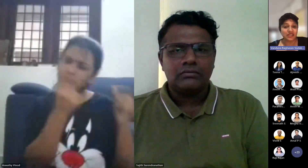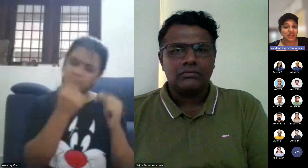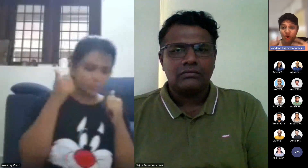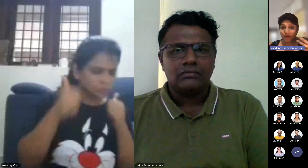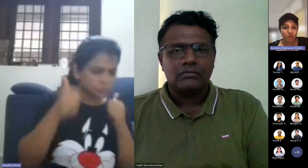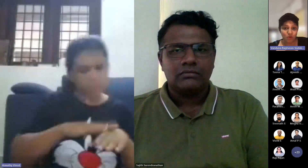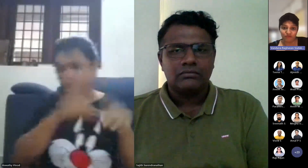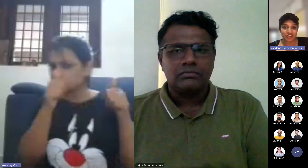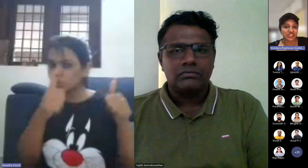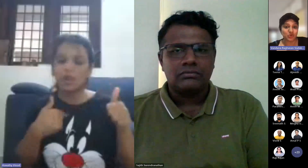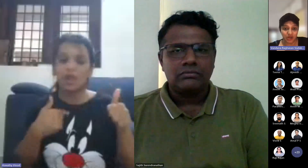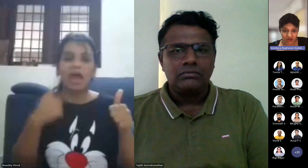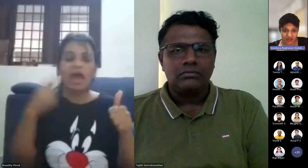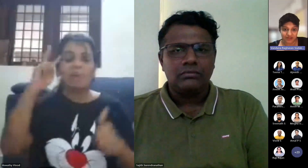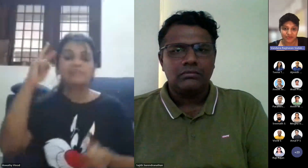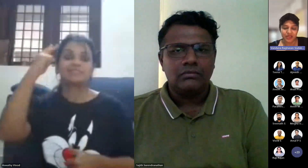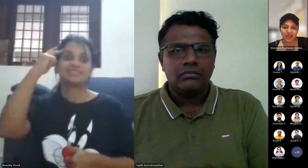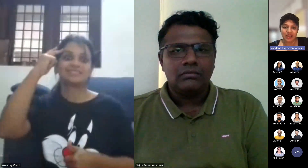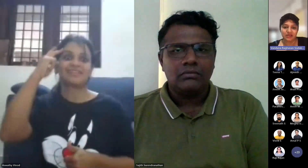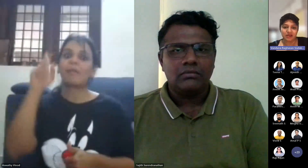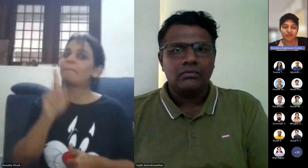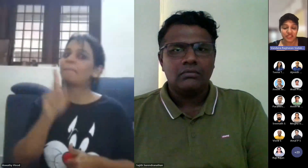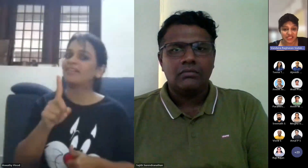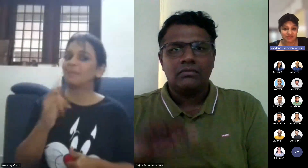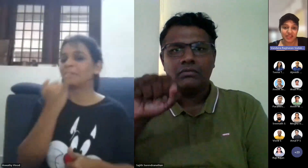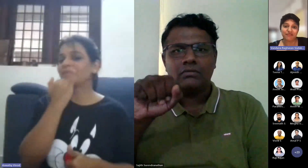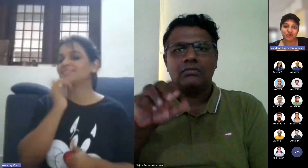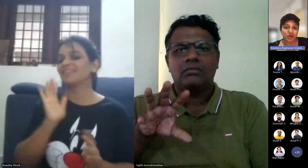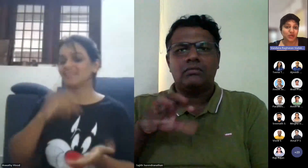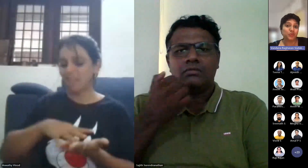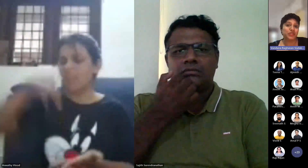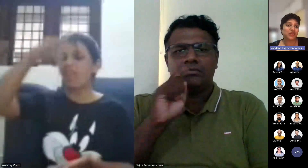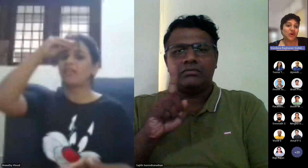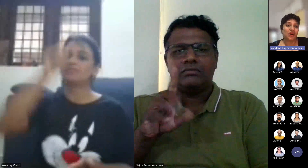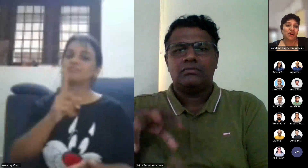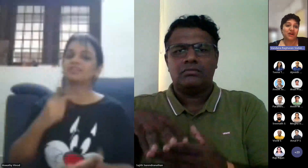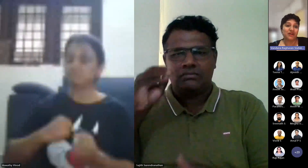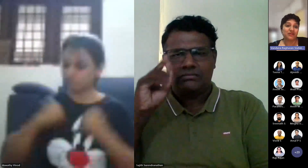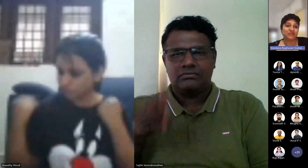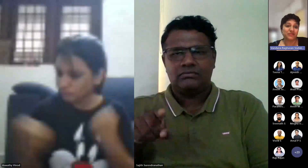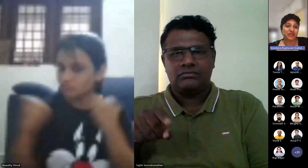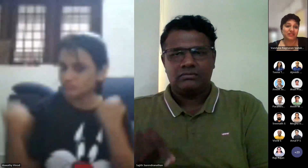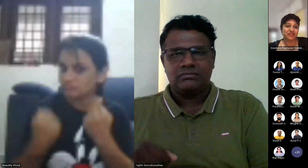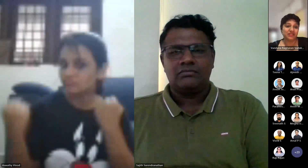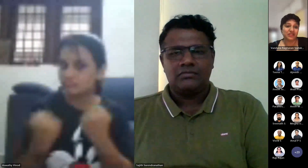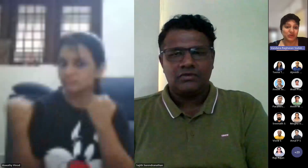But there's a lot more for us to learn. And for this, we have to work with uh,